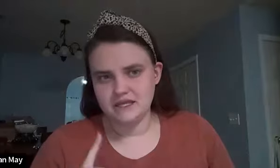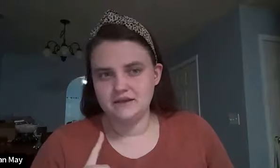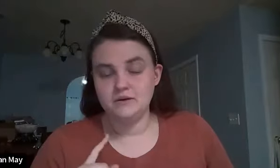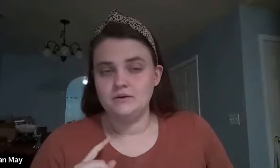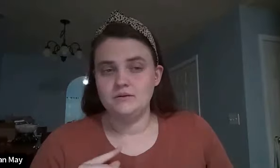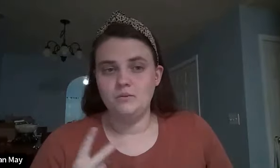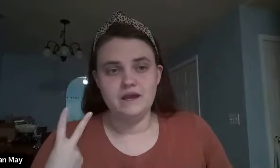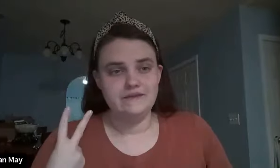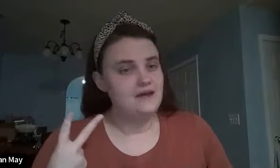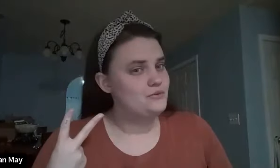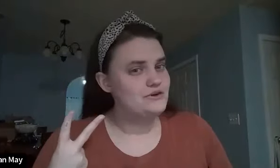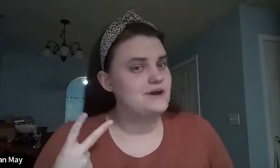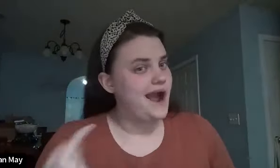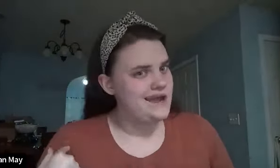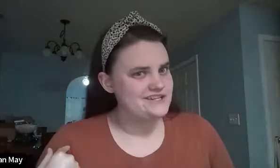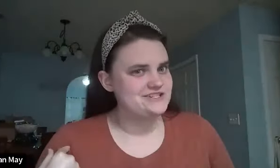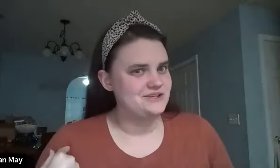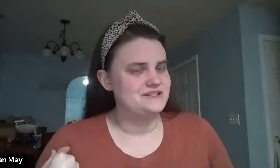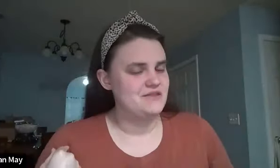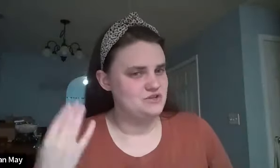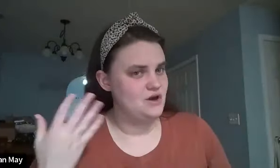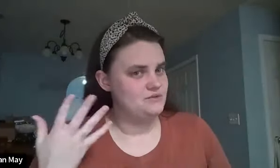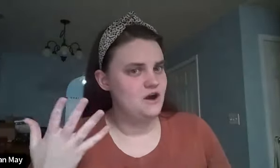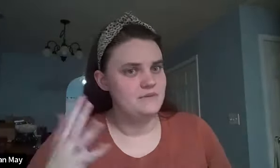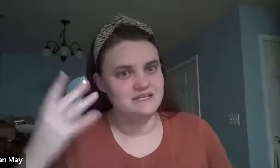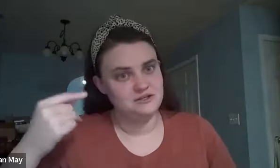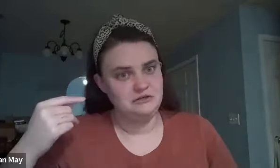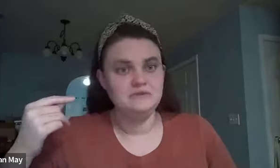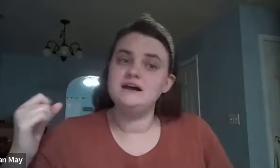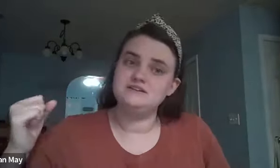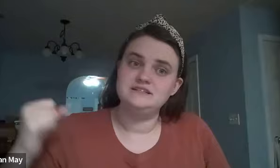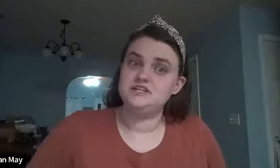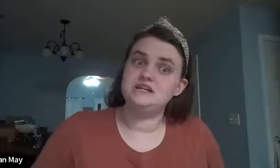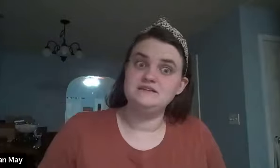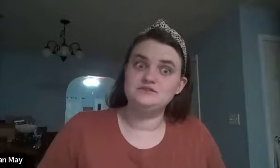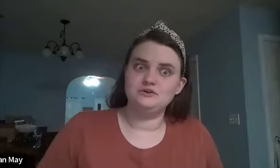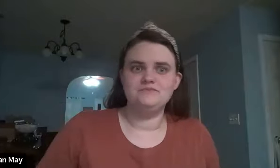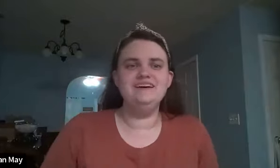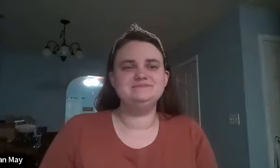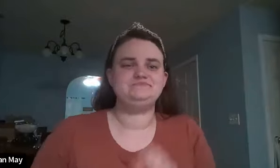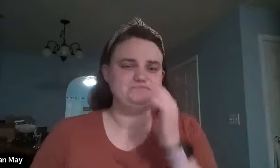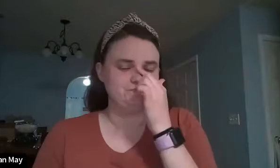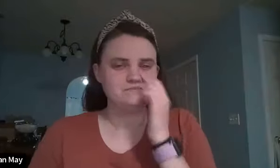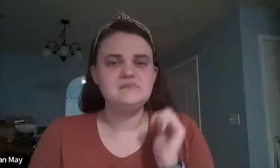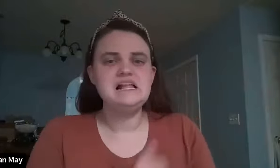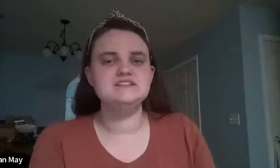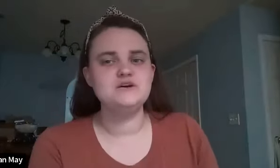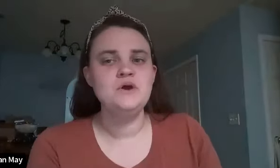common. The other one is one I actually learned and thought was common until I started teaching at a deaf school. And so